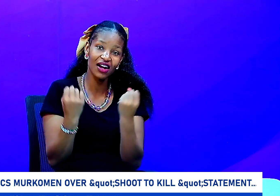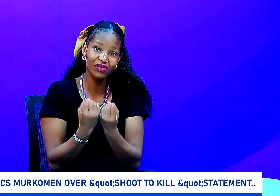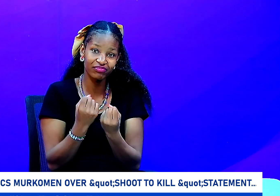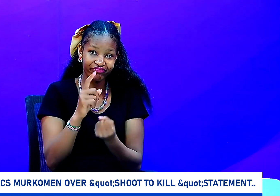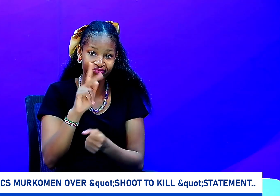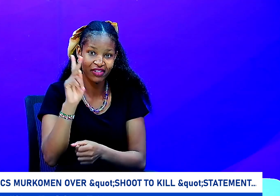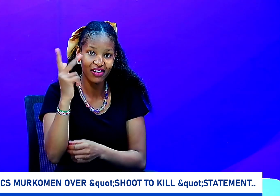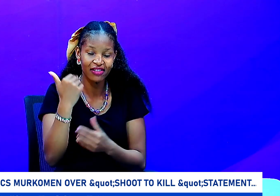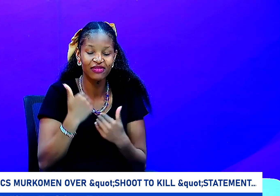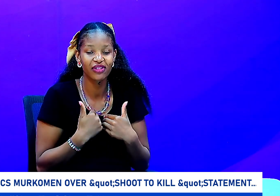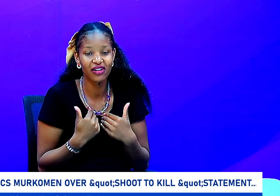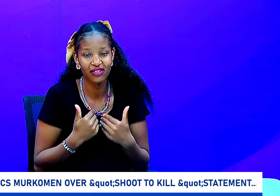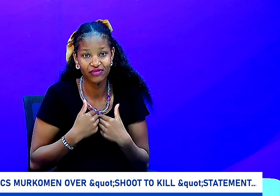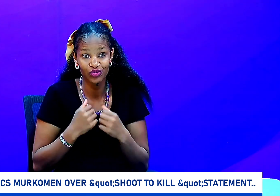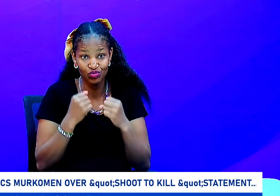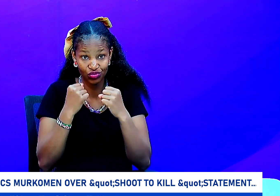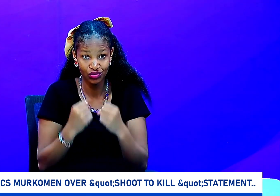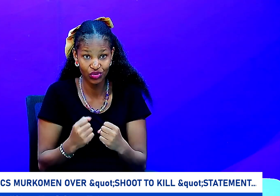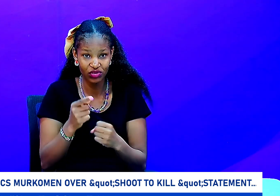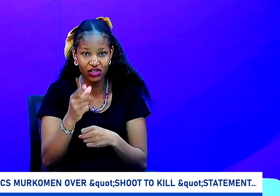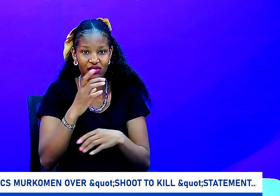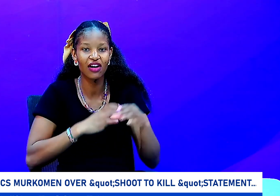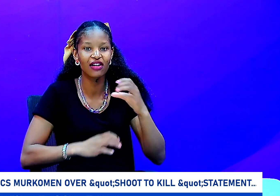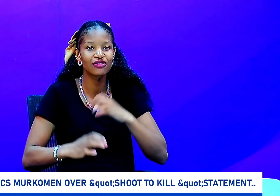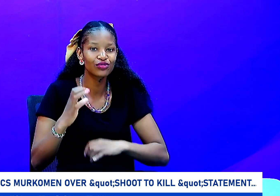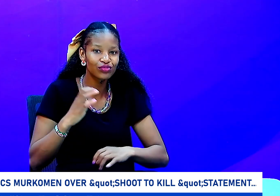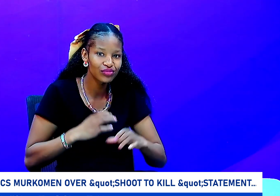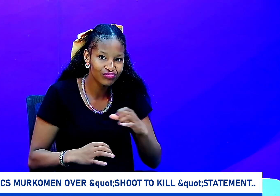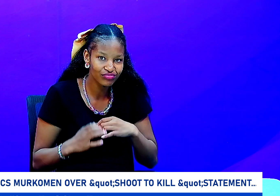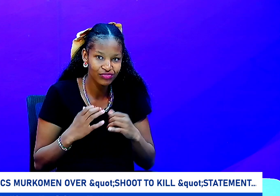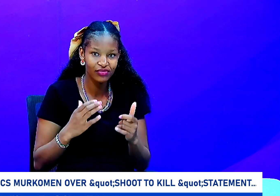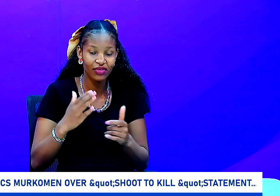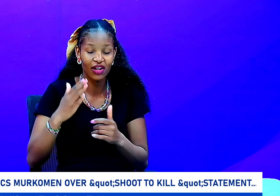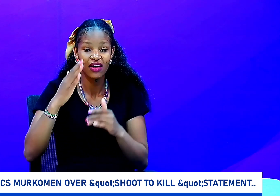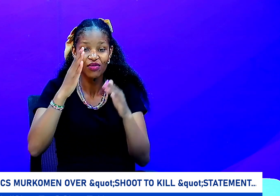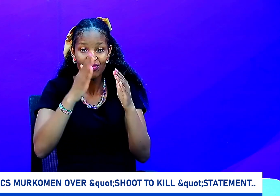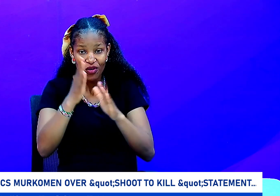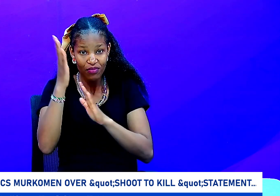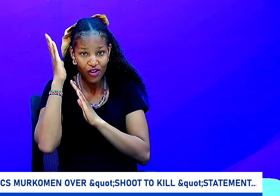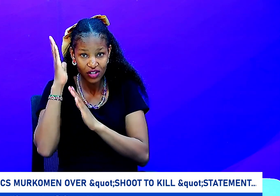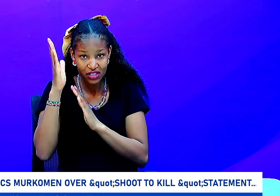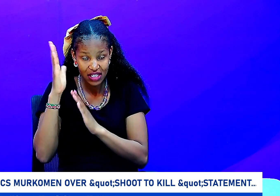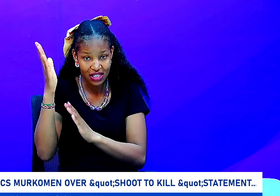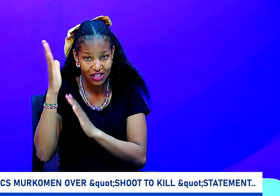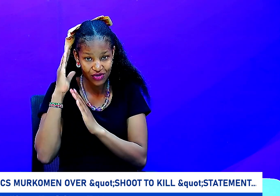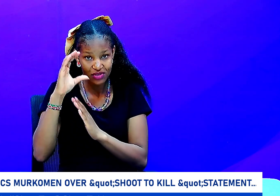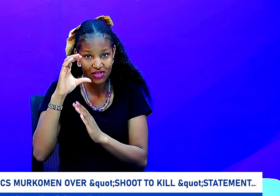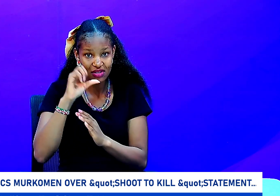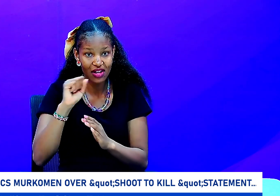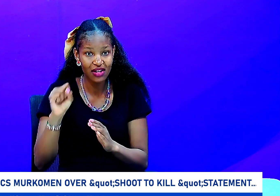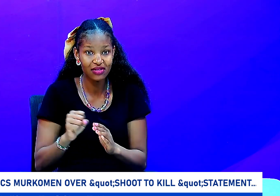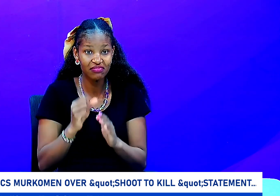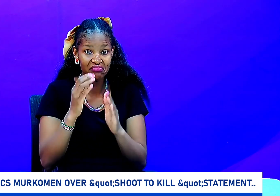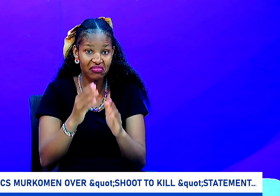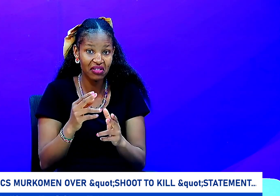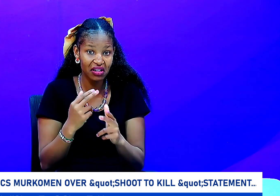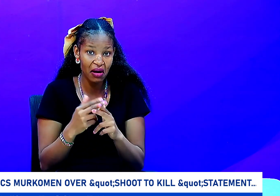Moving on, the Law Society of Kenya has strongly criticized the Interior Cabinet Secretary Kipchumba